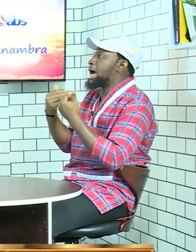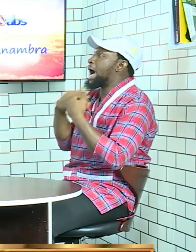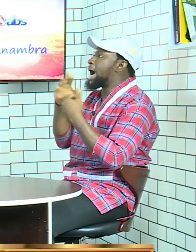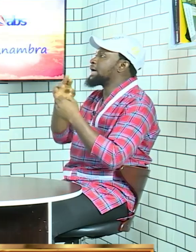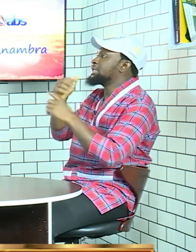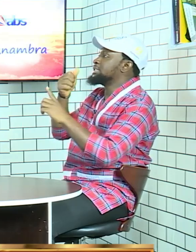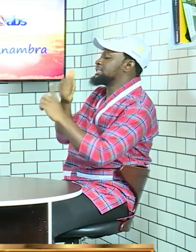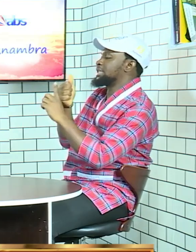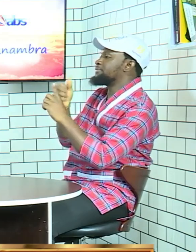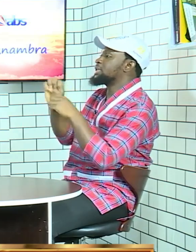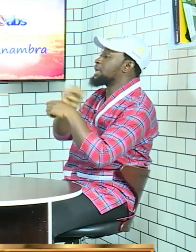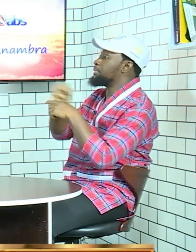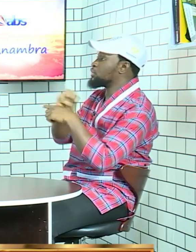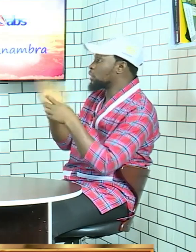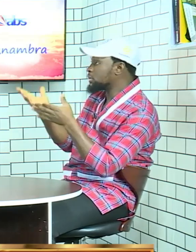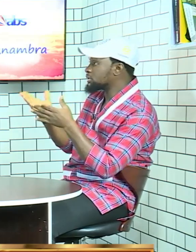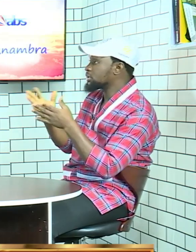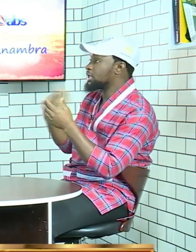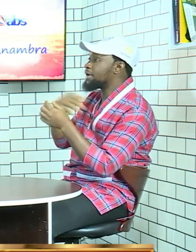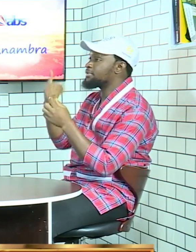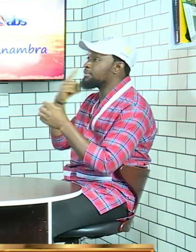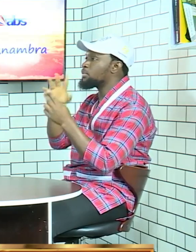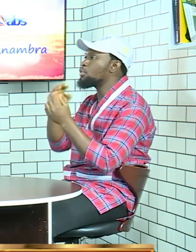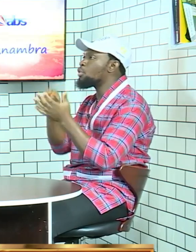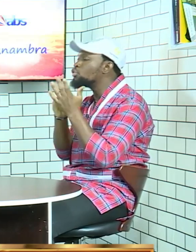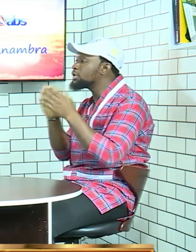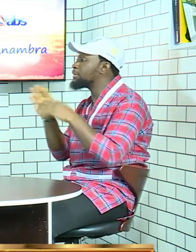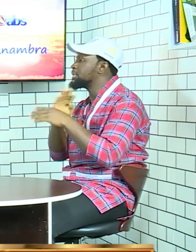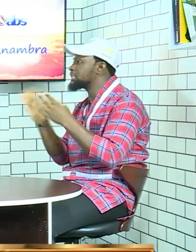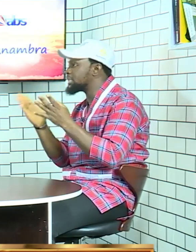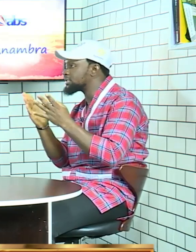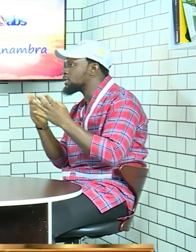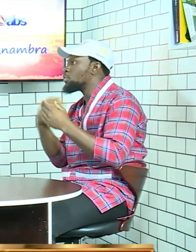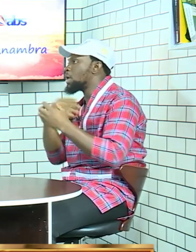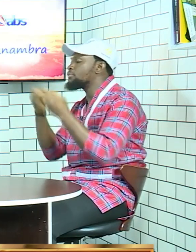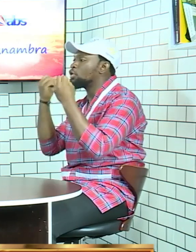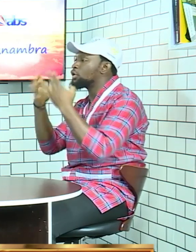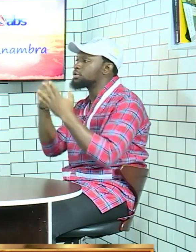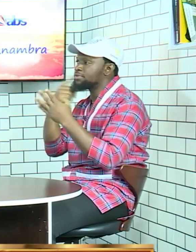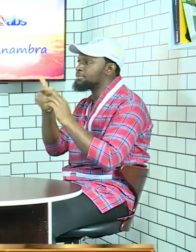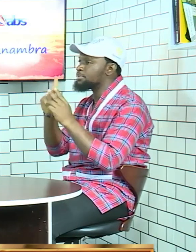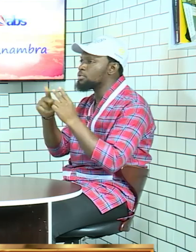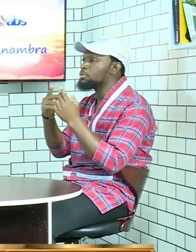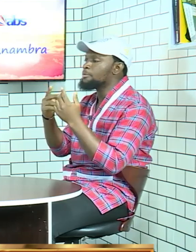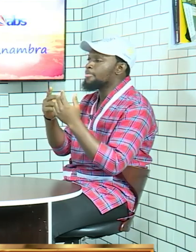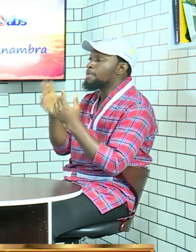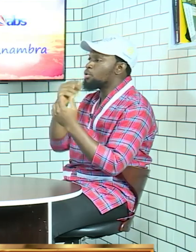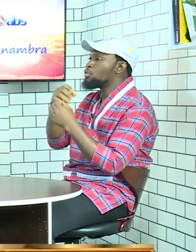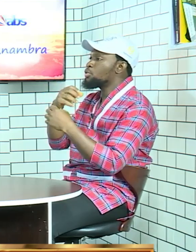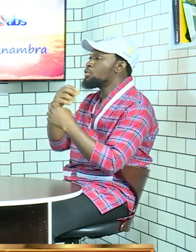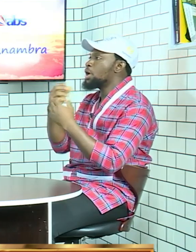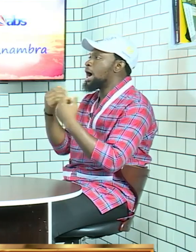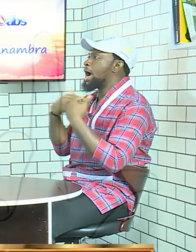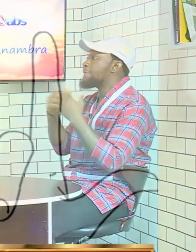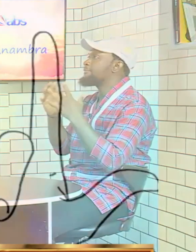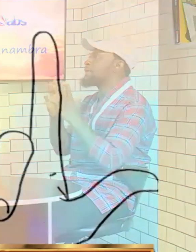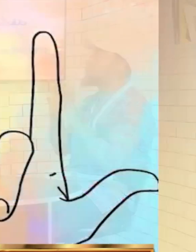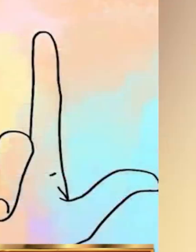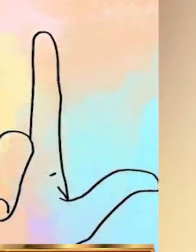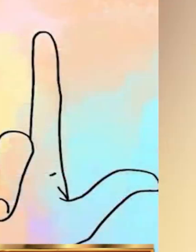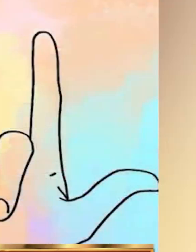that are self-entrepreneurs. They have deaf people who own a business. We have a lot of deaf people who